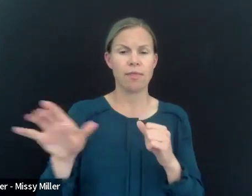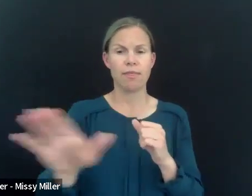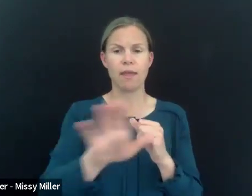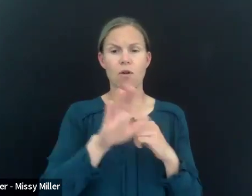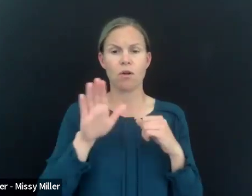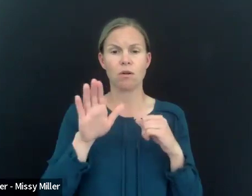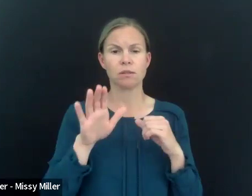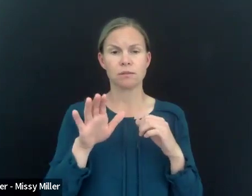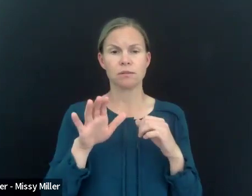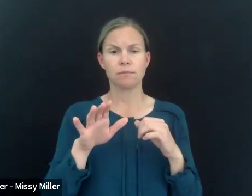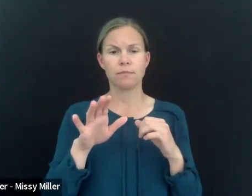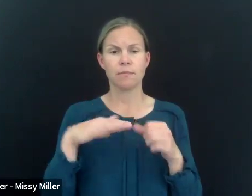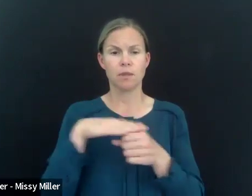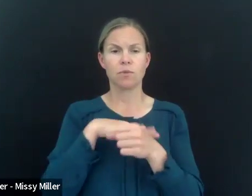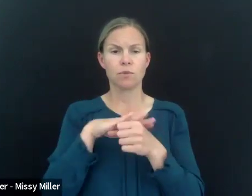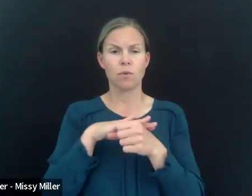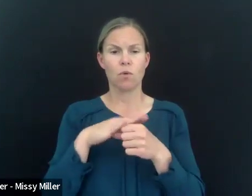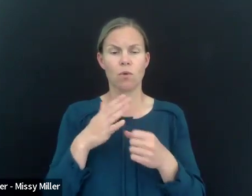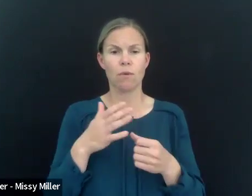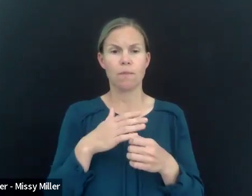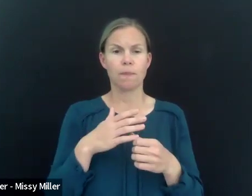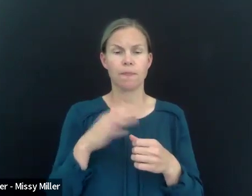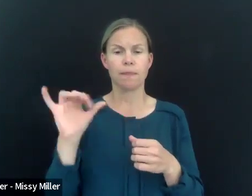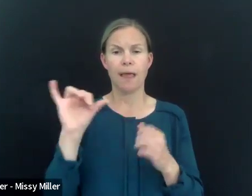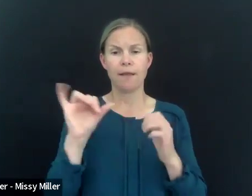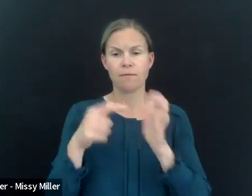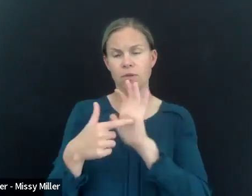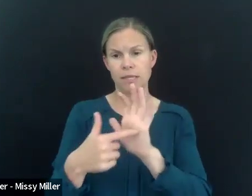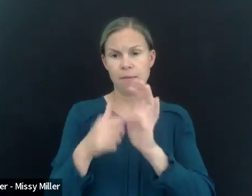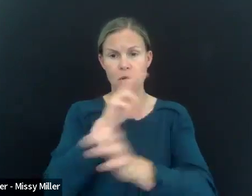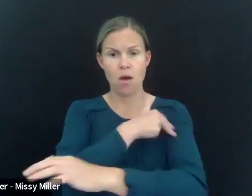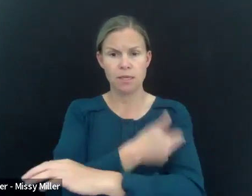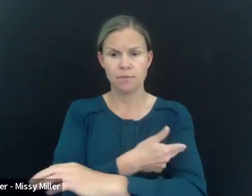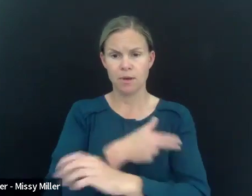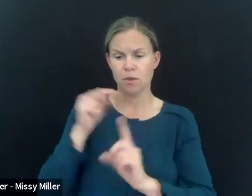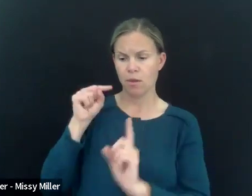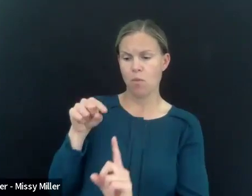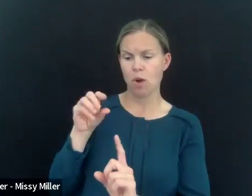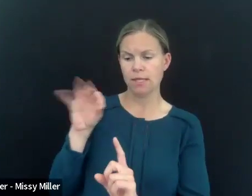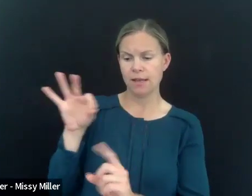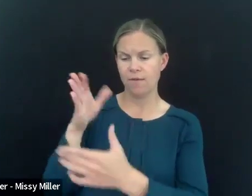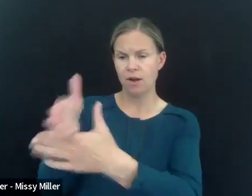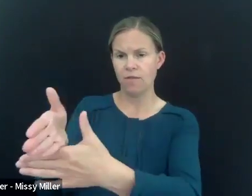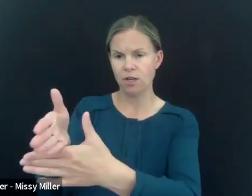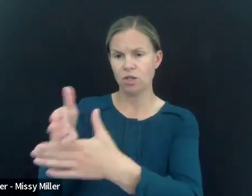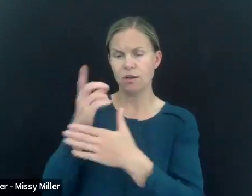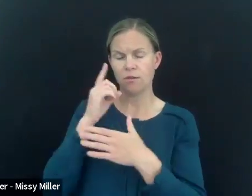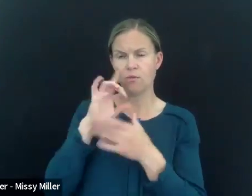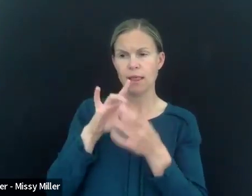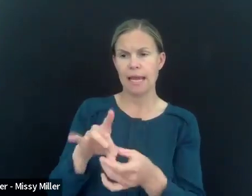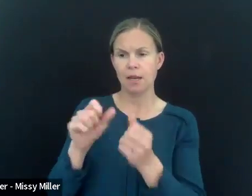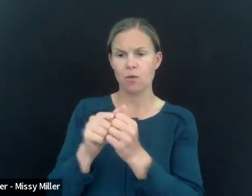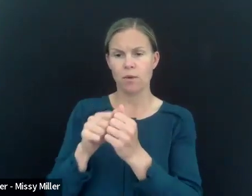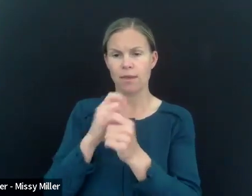for example, there are points of intervention just around continuity of care.